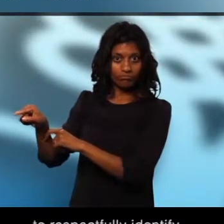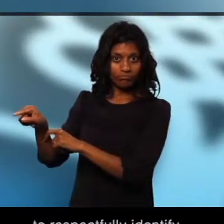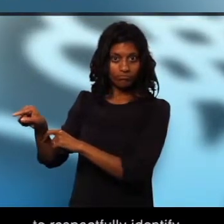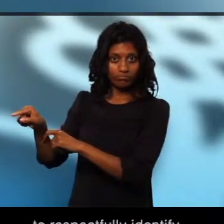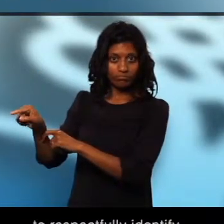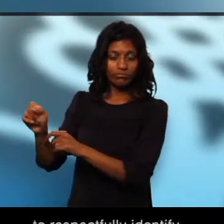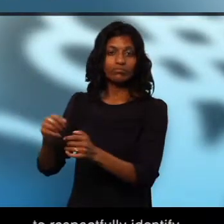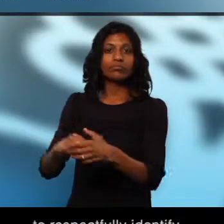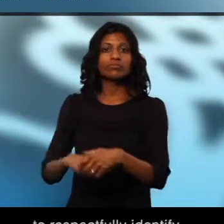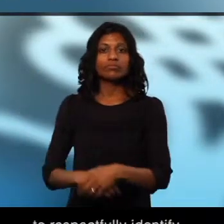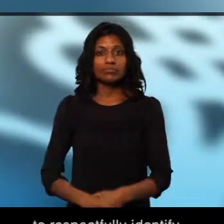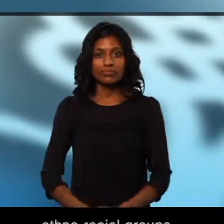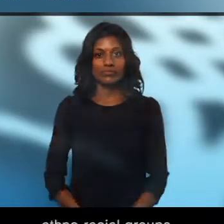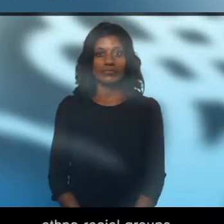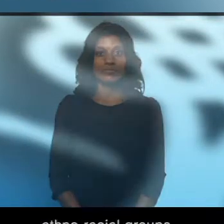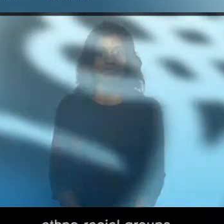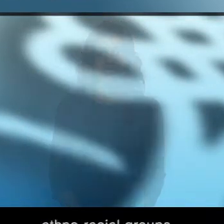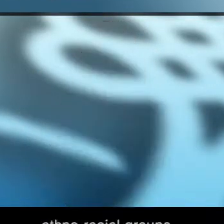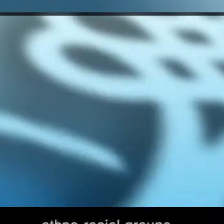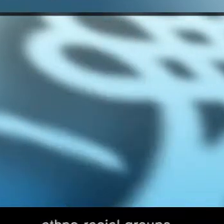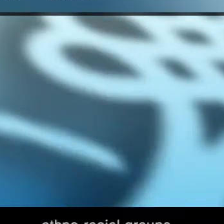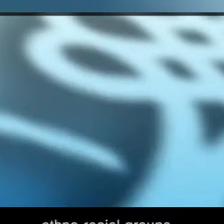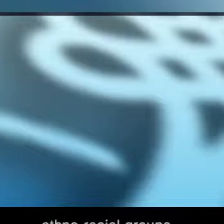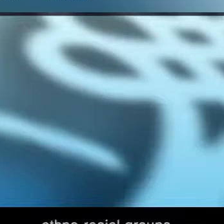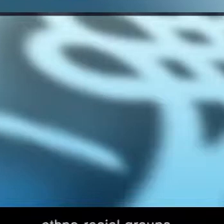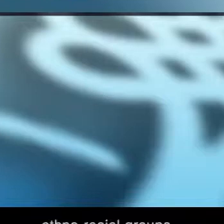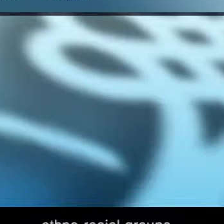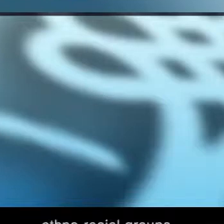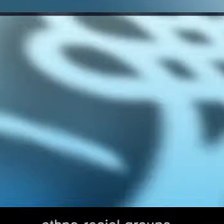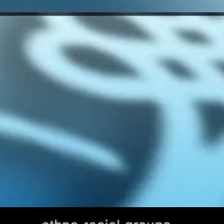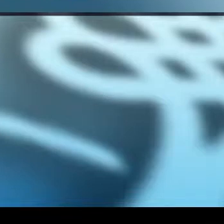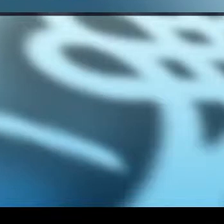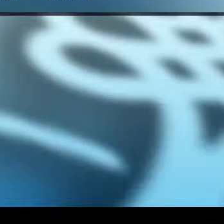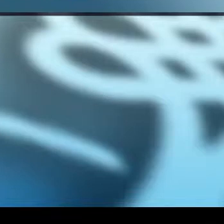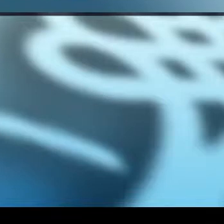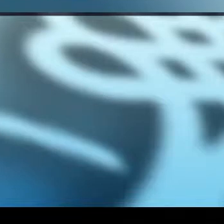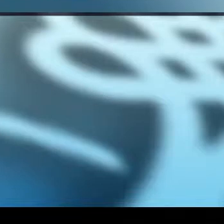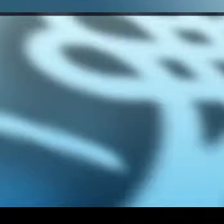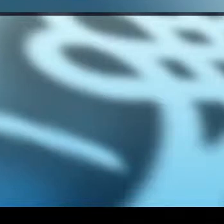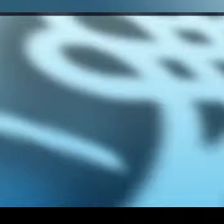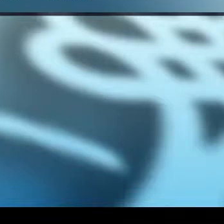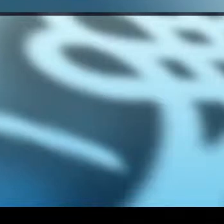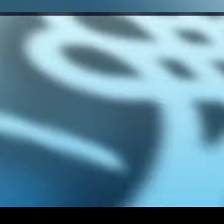identify marginalized ethno-racial groups that correspond to visible minority groups.